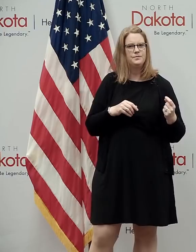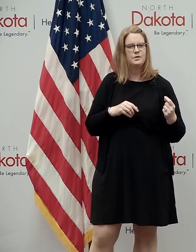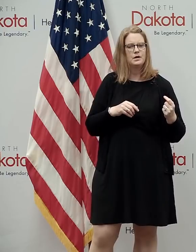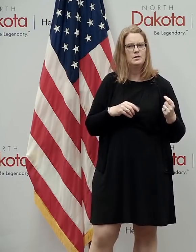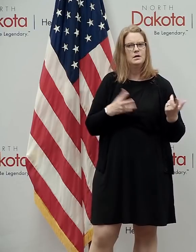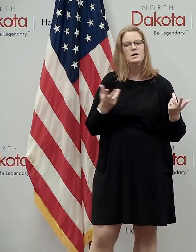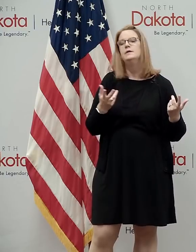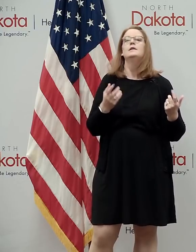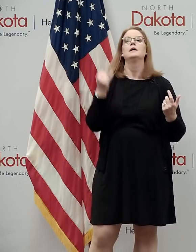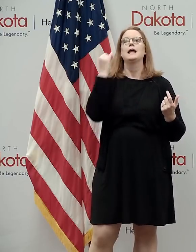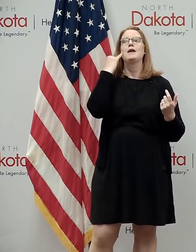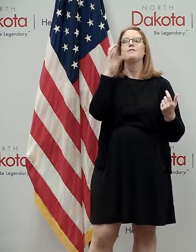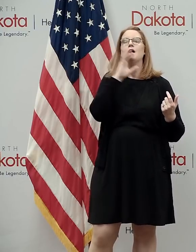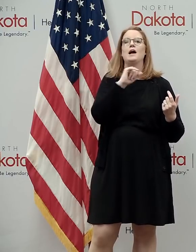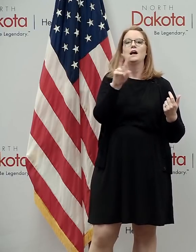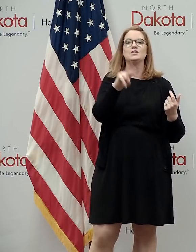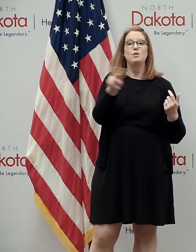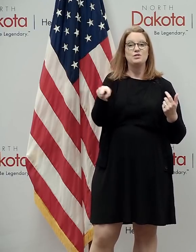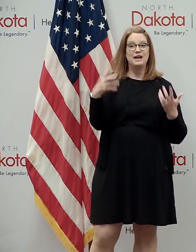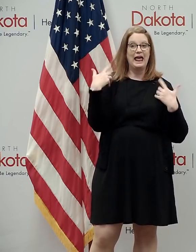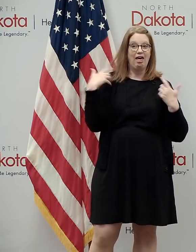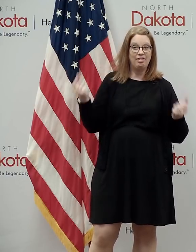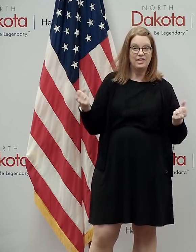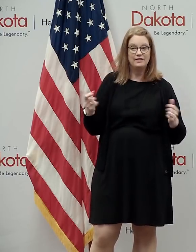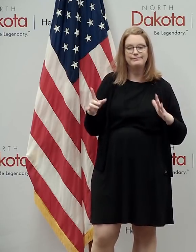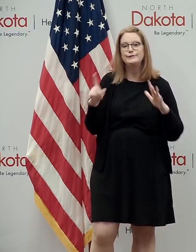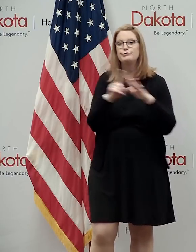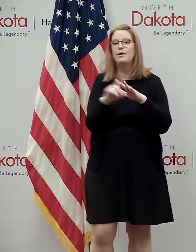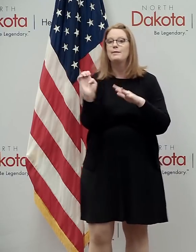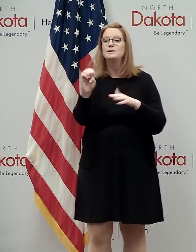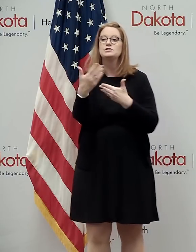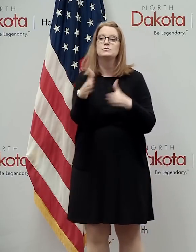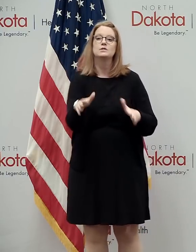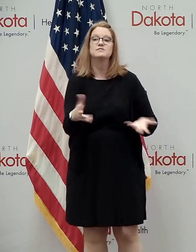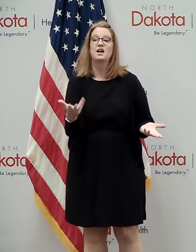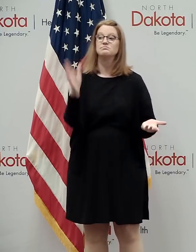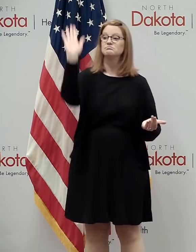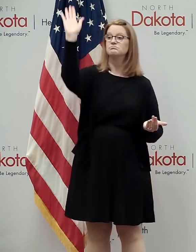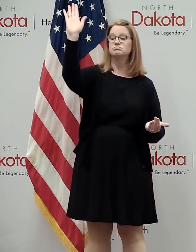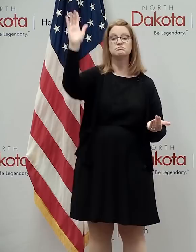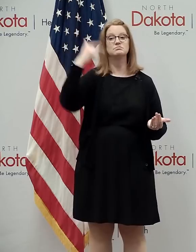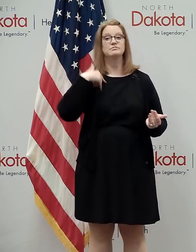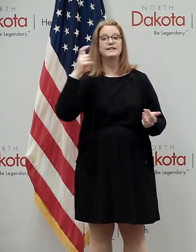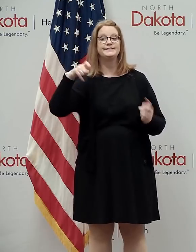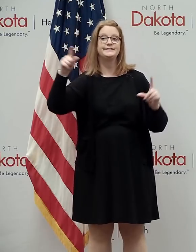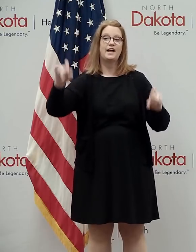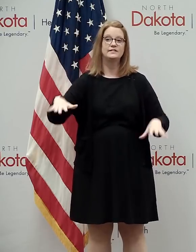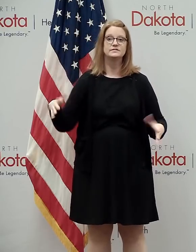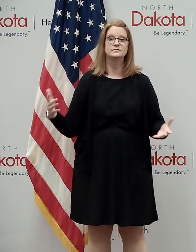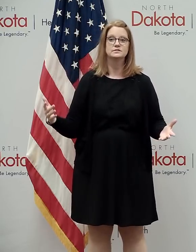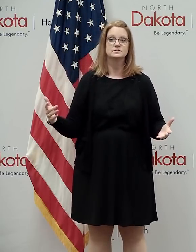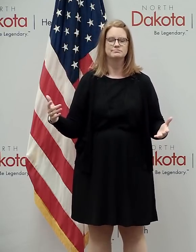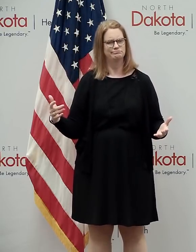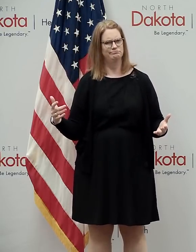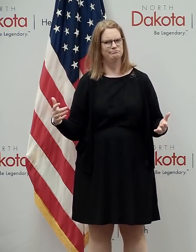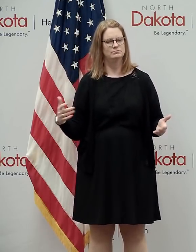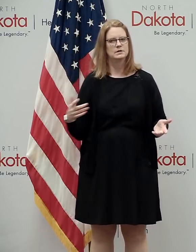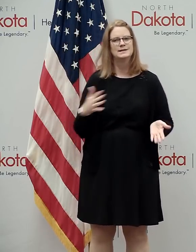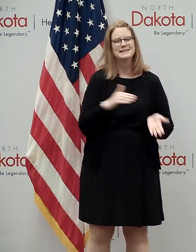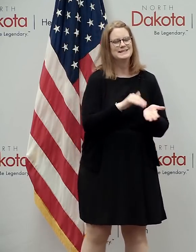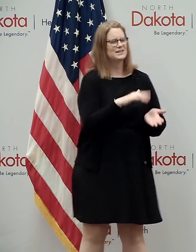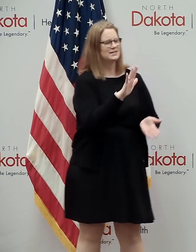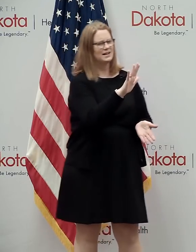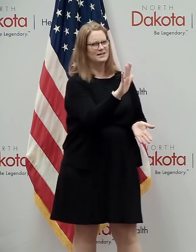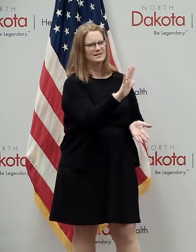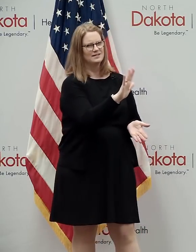a 22-year-old healthy individual walked into an emergency room and said, hey, I want to get tested, the health provider might say, look,